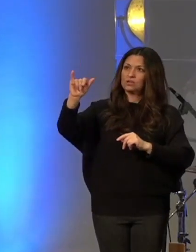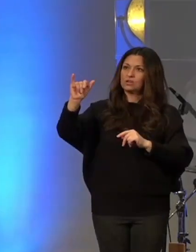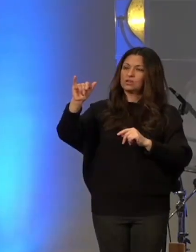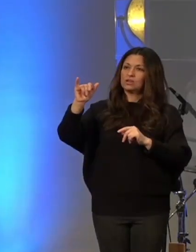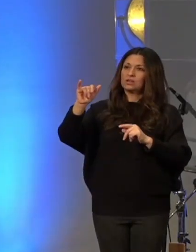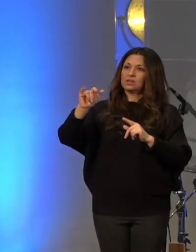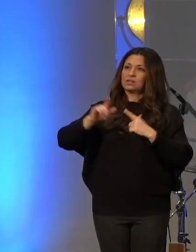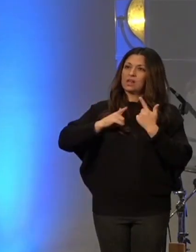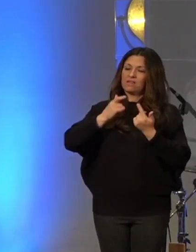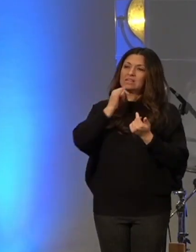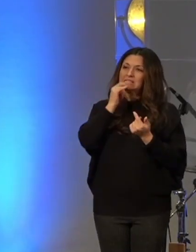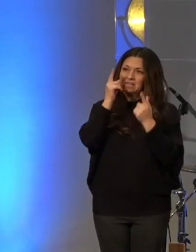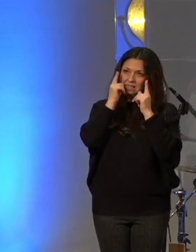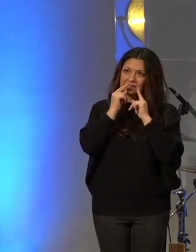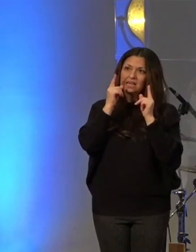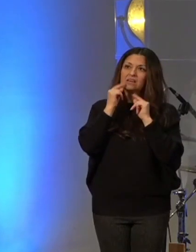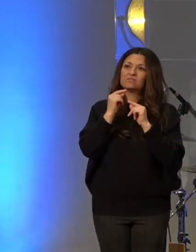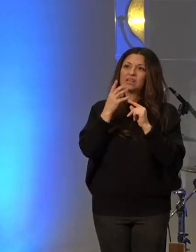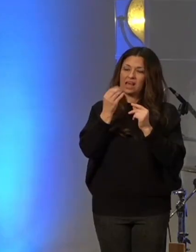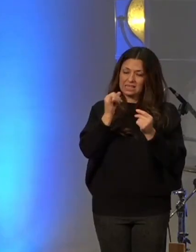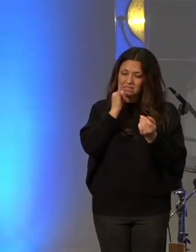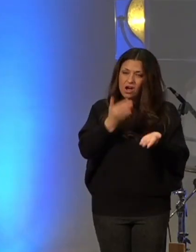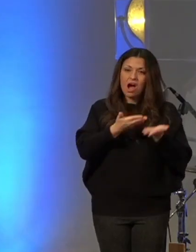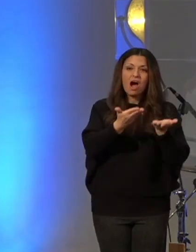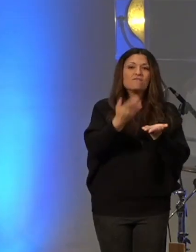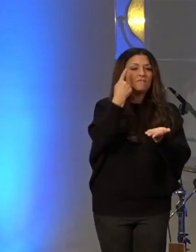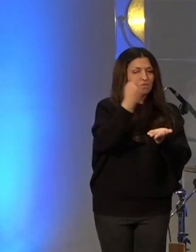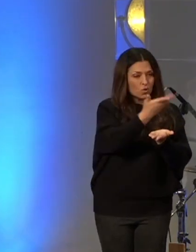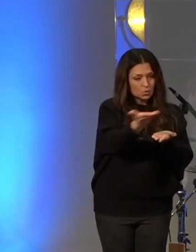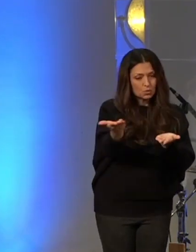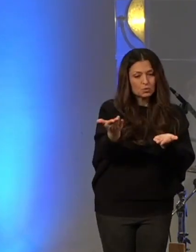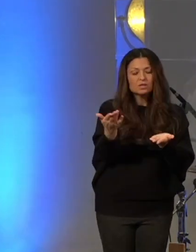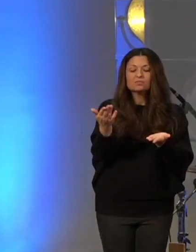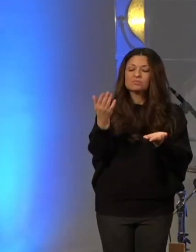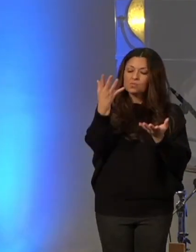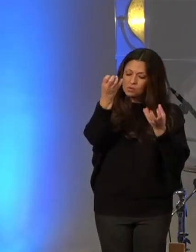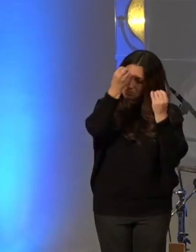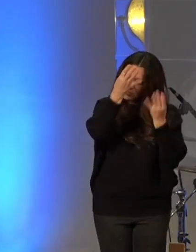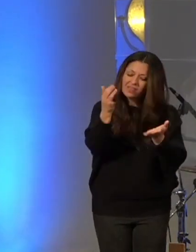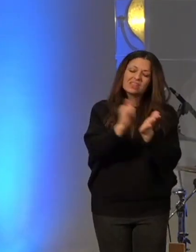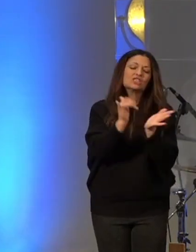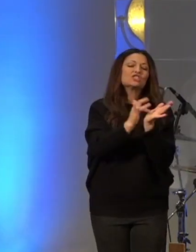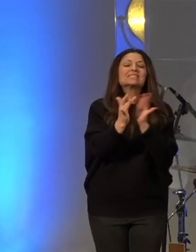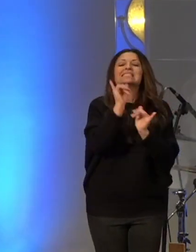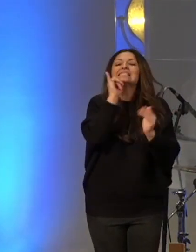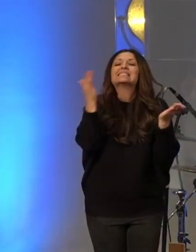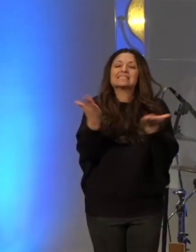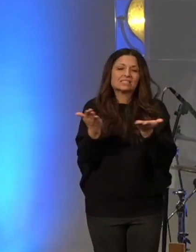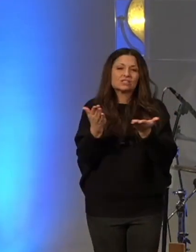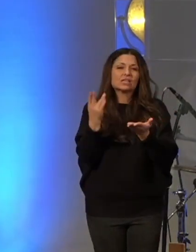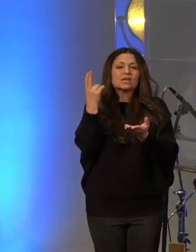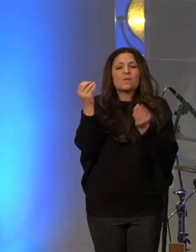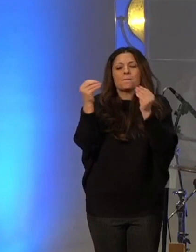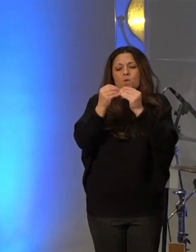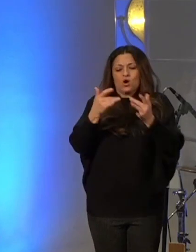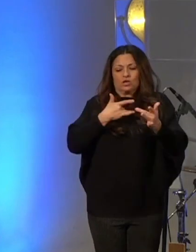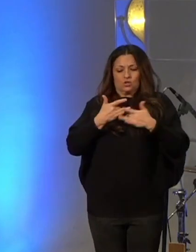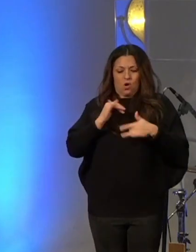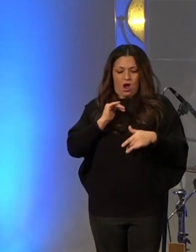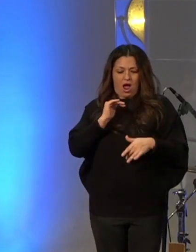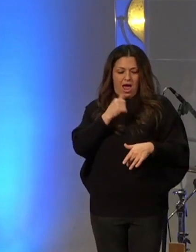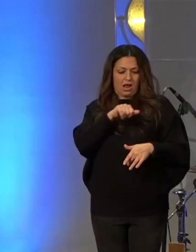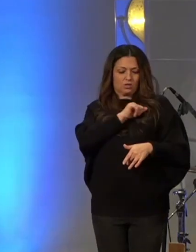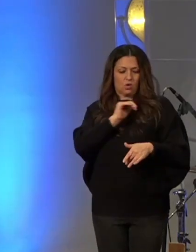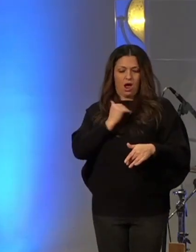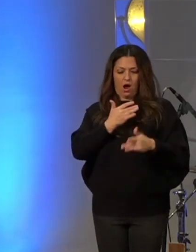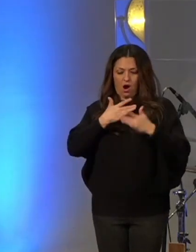want you to know that Jesus is here. He's far more concerned with the attitude of our hearts than the words that we say, but I would just